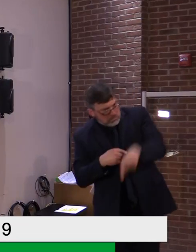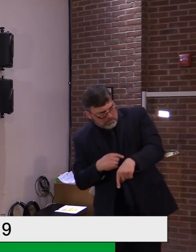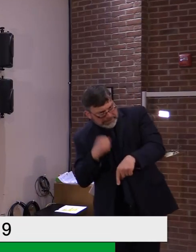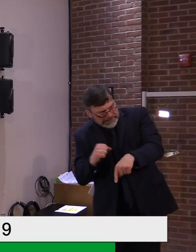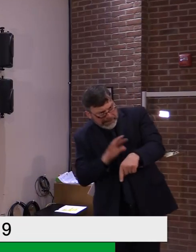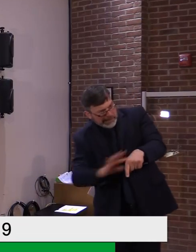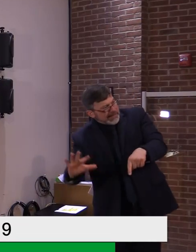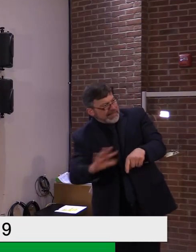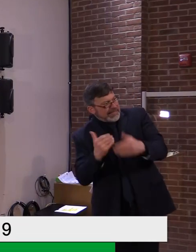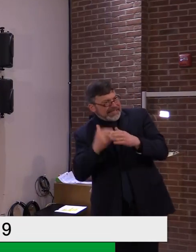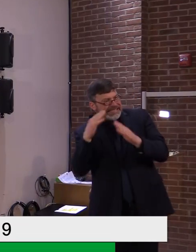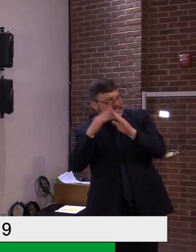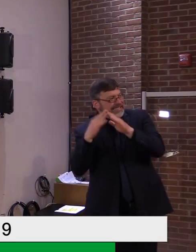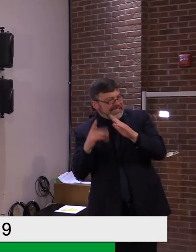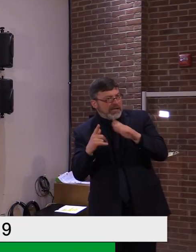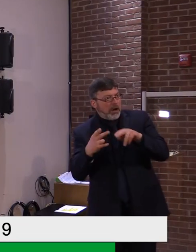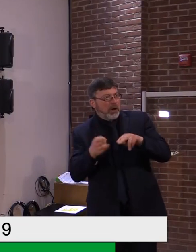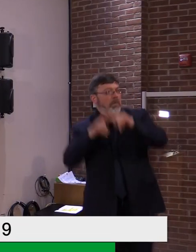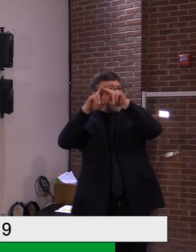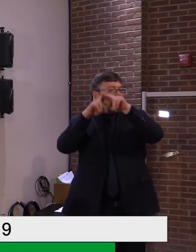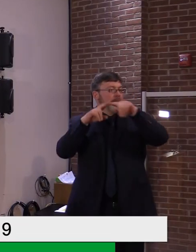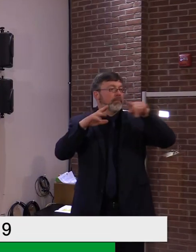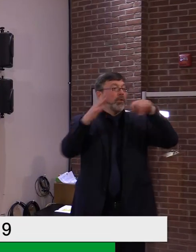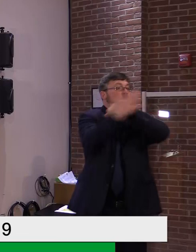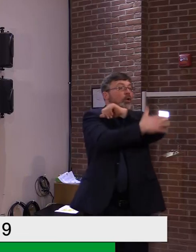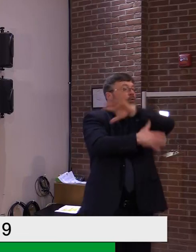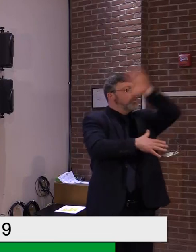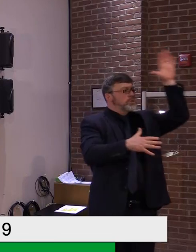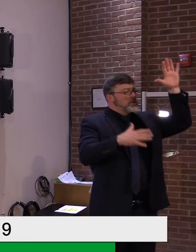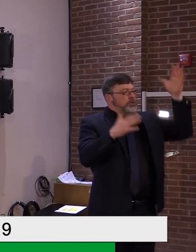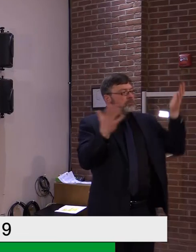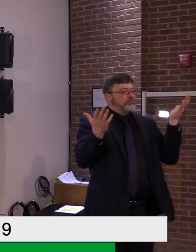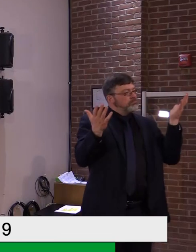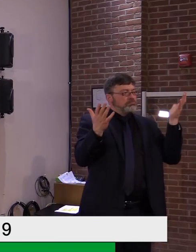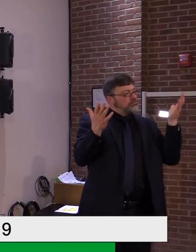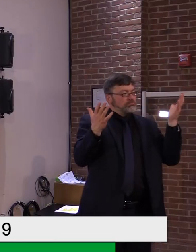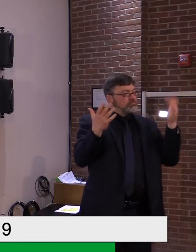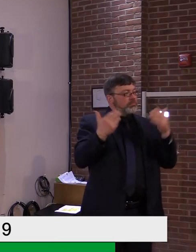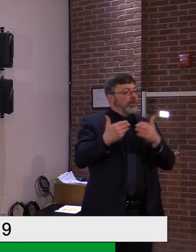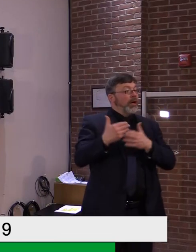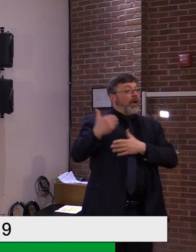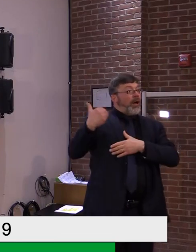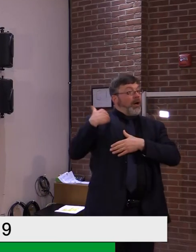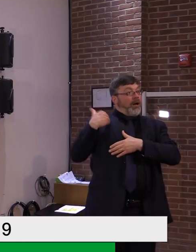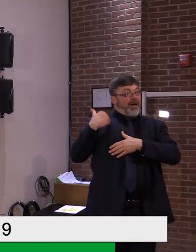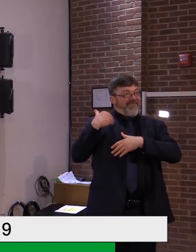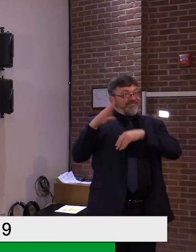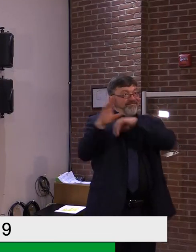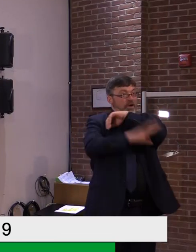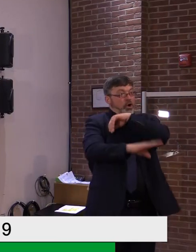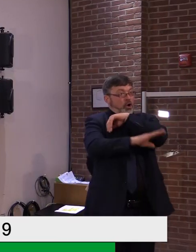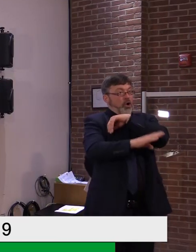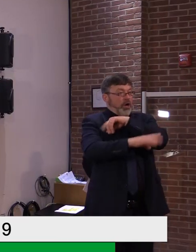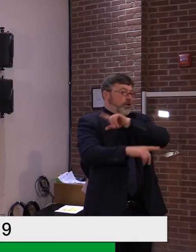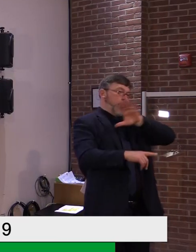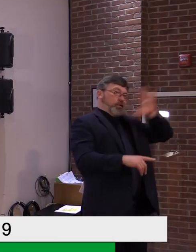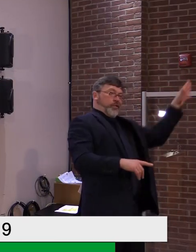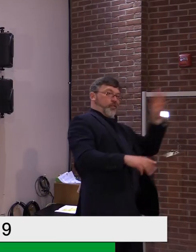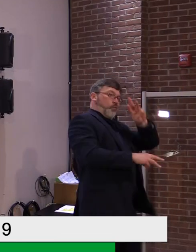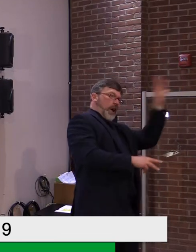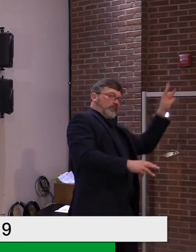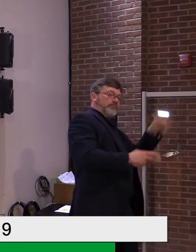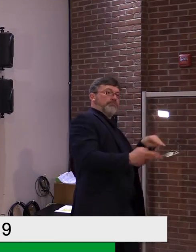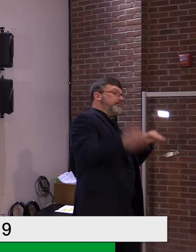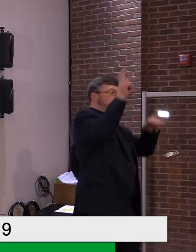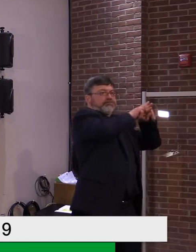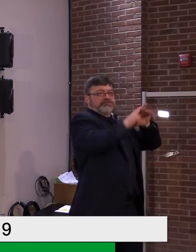the fall, it was the Midwest. It seems to sort of surge in places and then diminish, and then if you give it